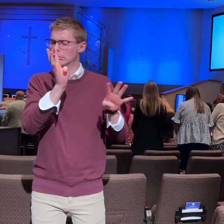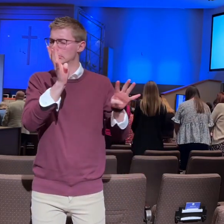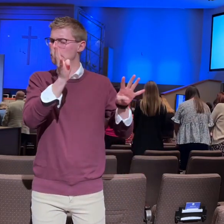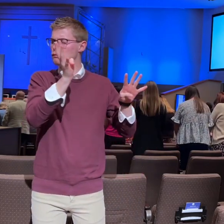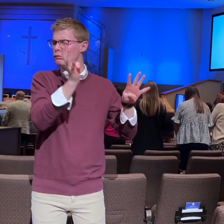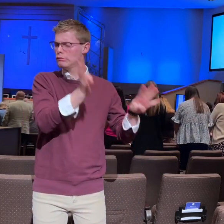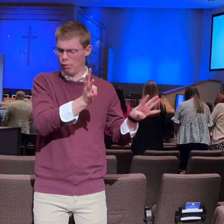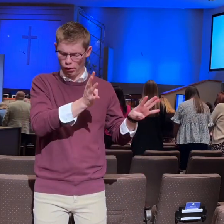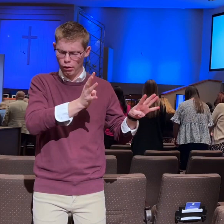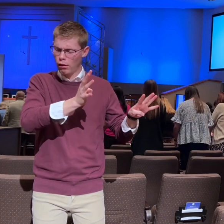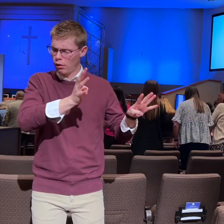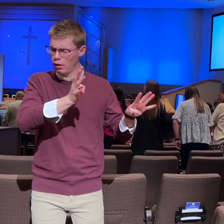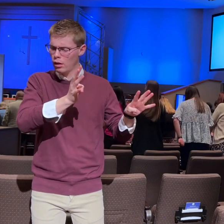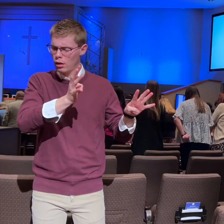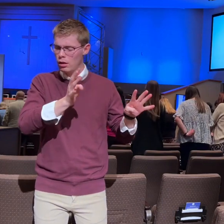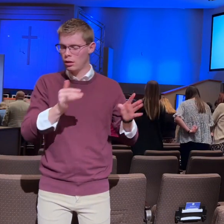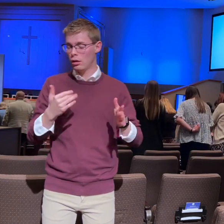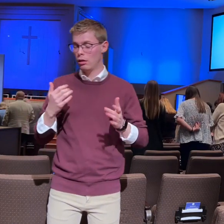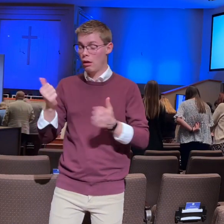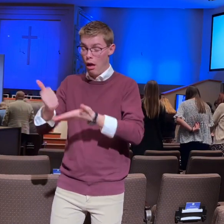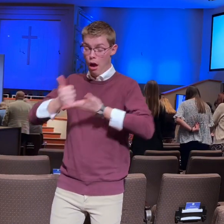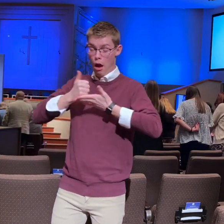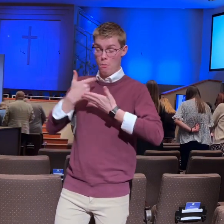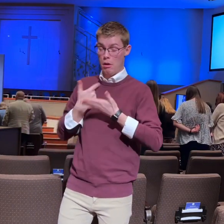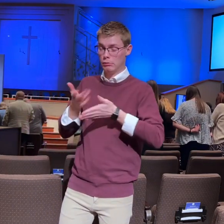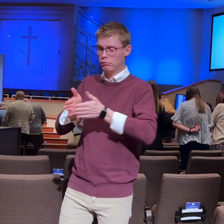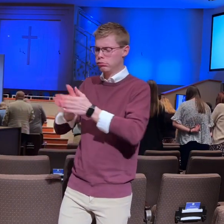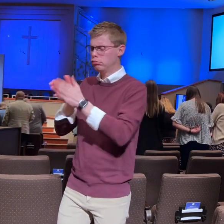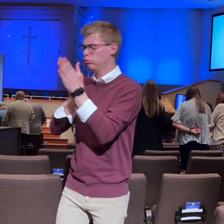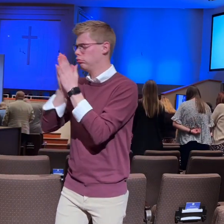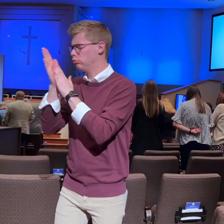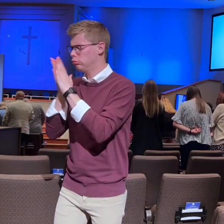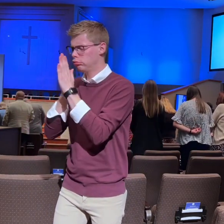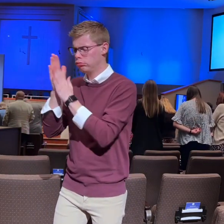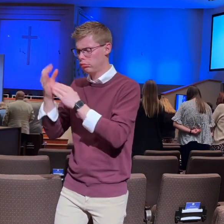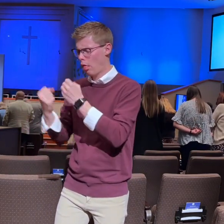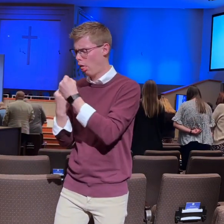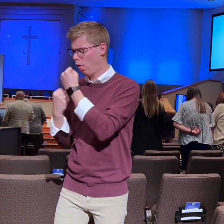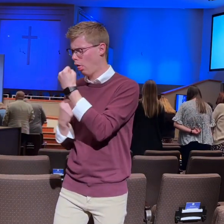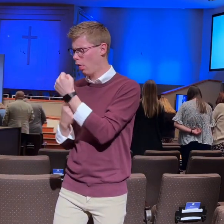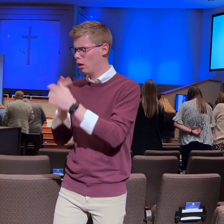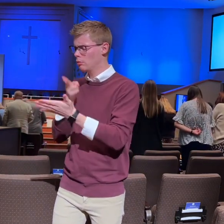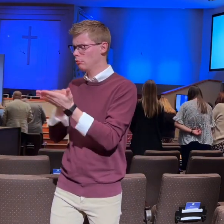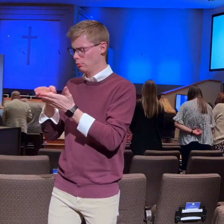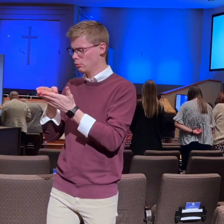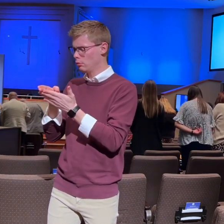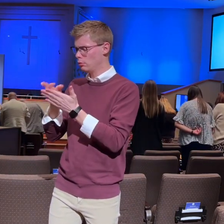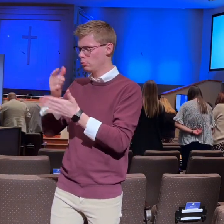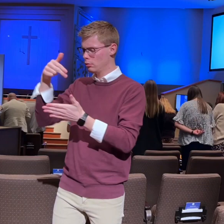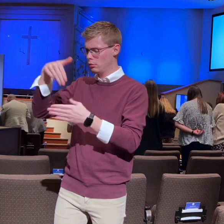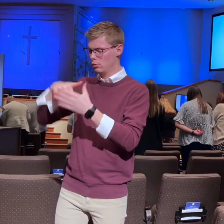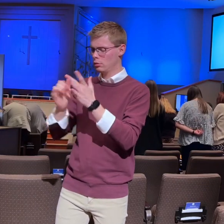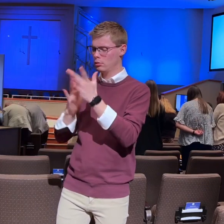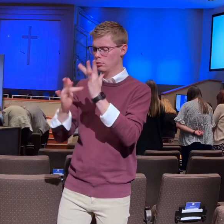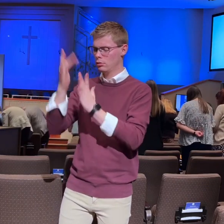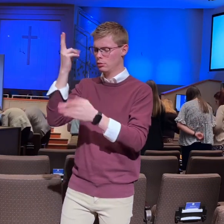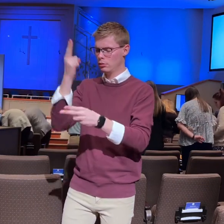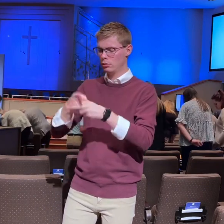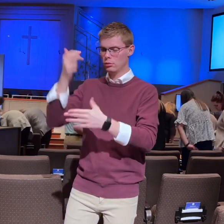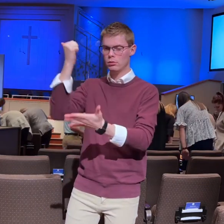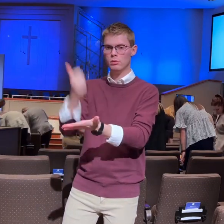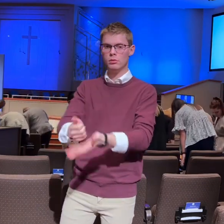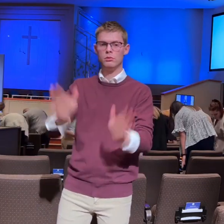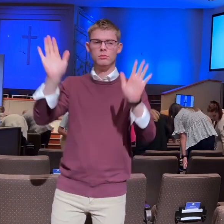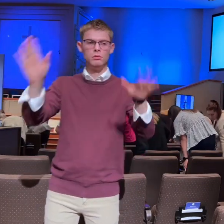us to be vigilant, to stand for the truth and to contend for the truth. And I pray this in Jesus' name, amen. You may be